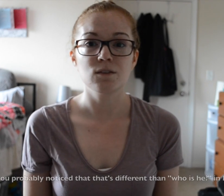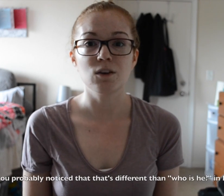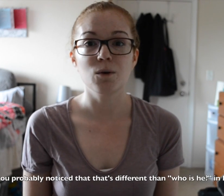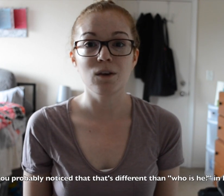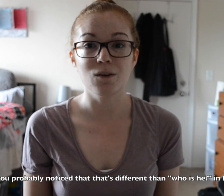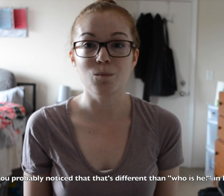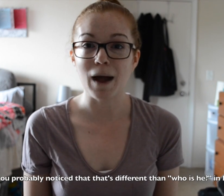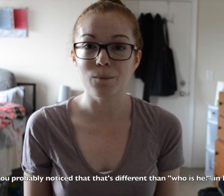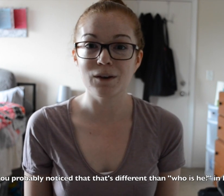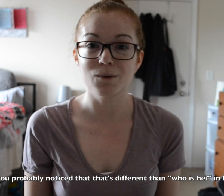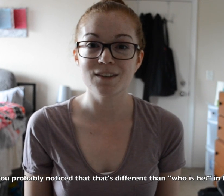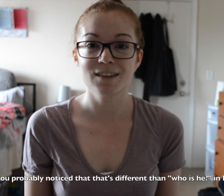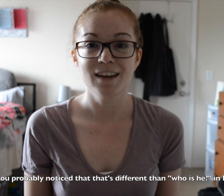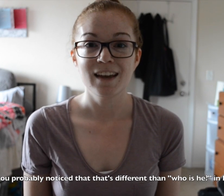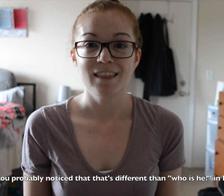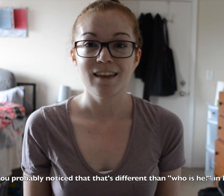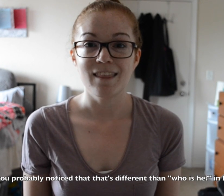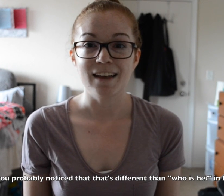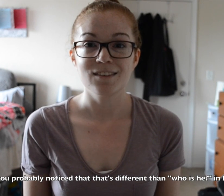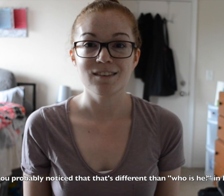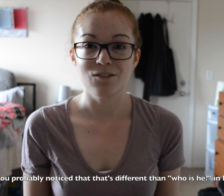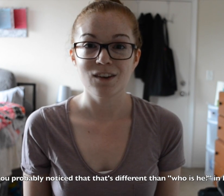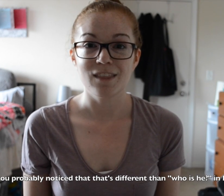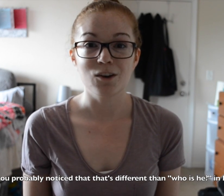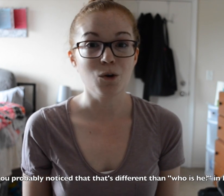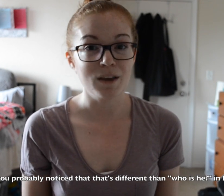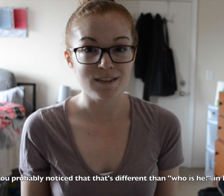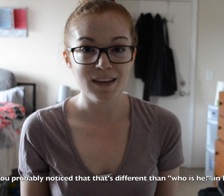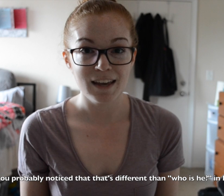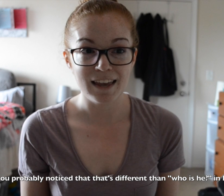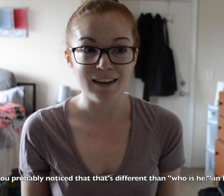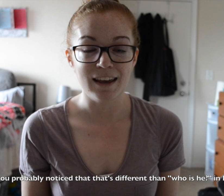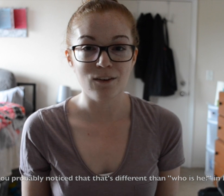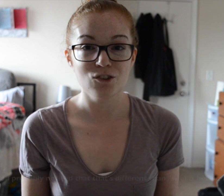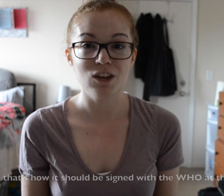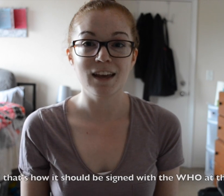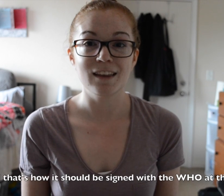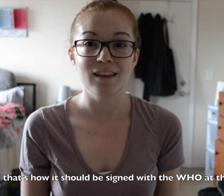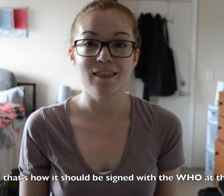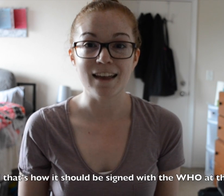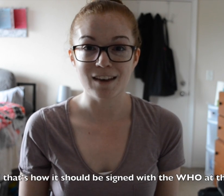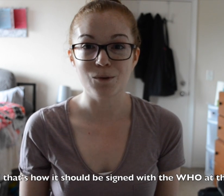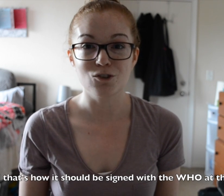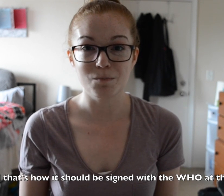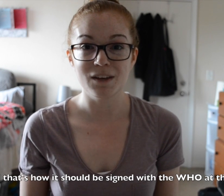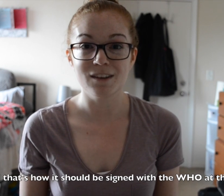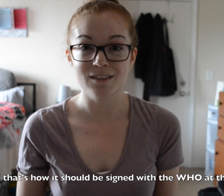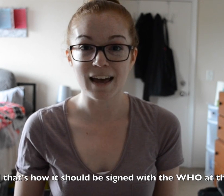so you probably noticed that that's different than who is he in English, and that's how it should be signed